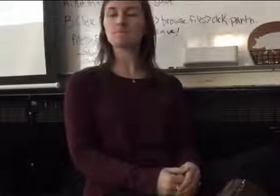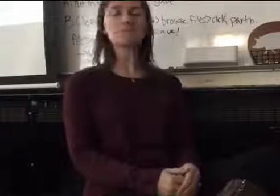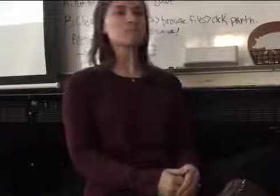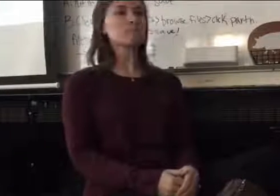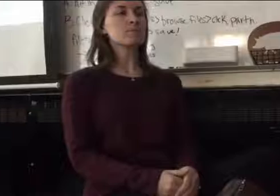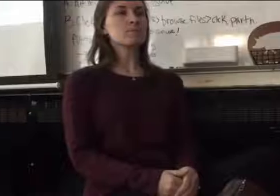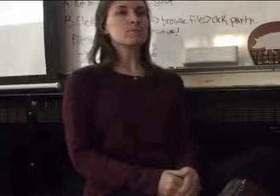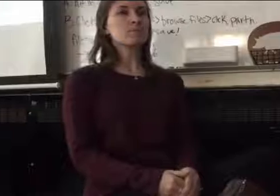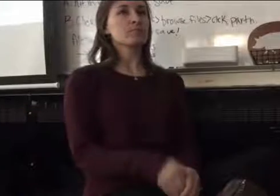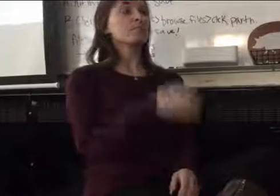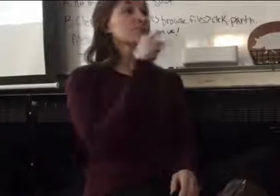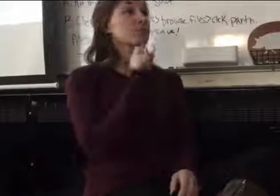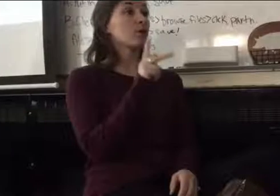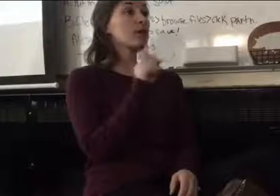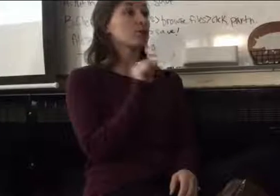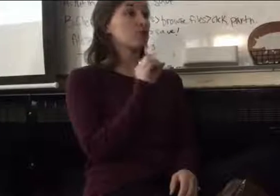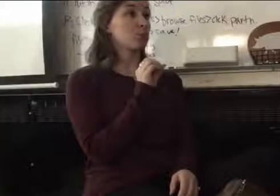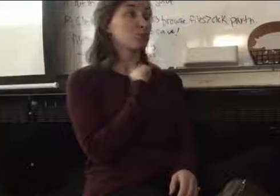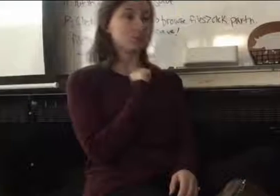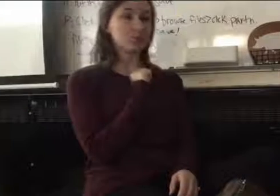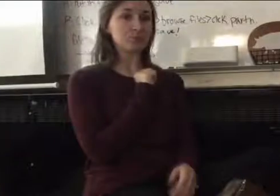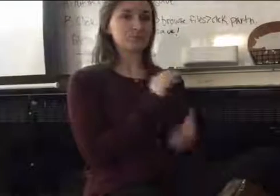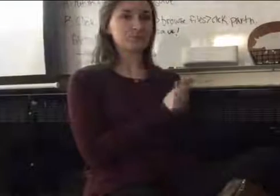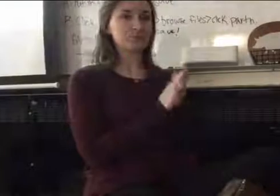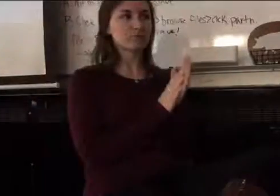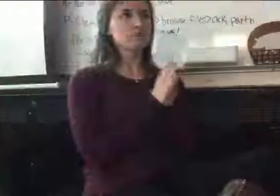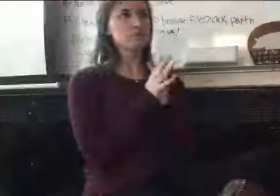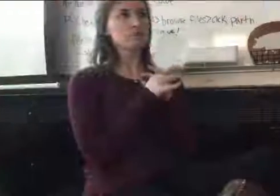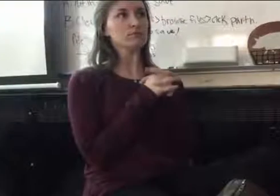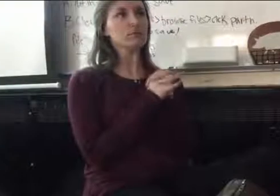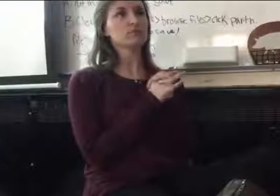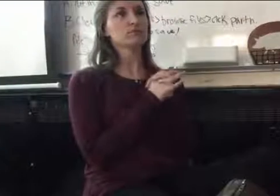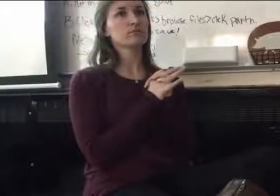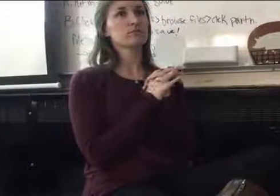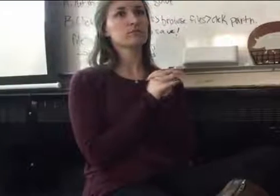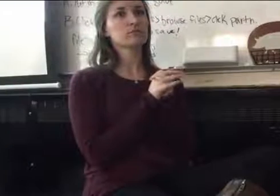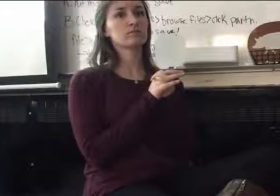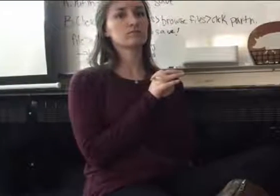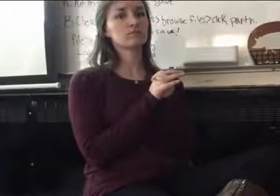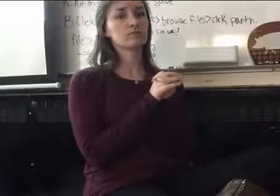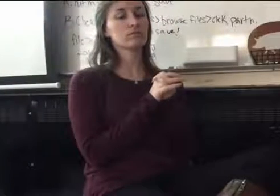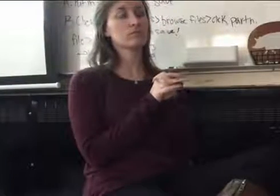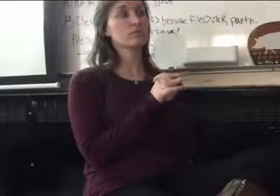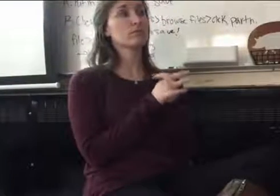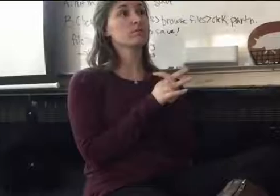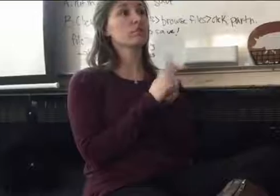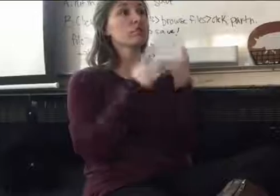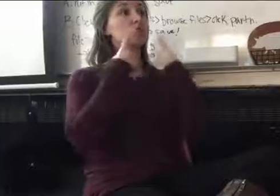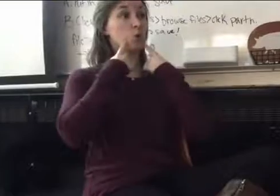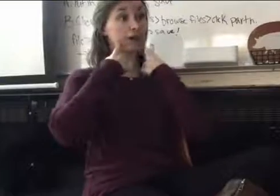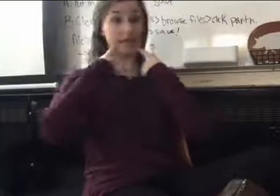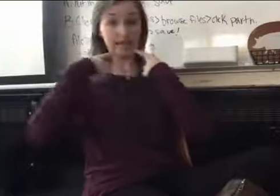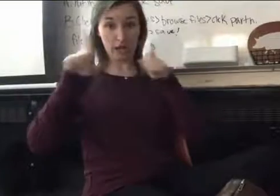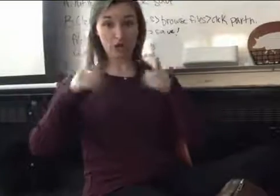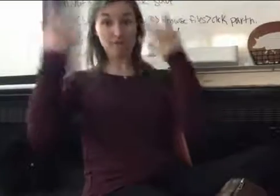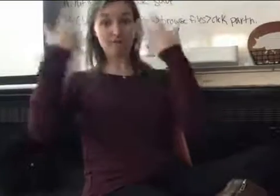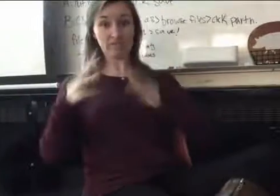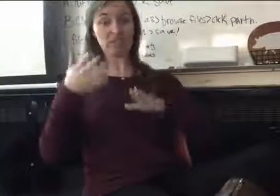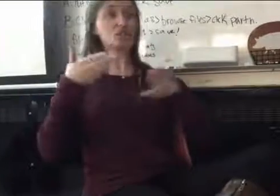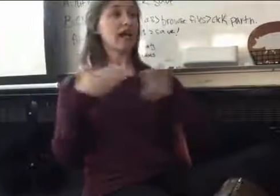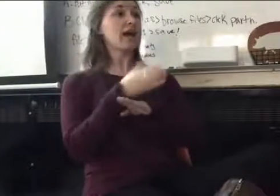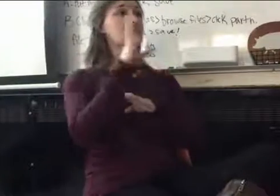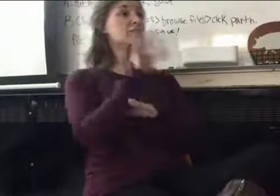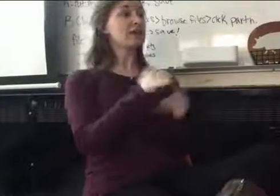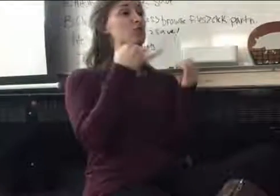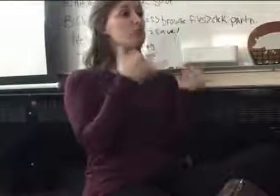All right, so following this the issuance of this. Now what we're going to do